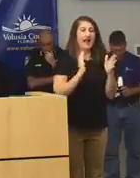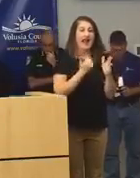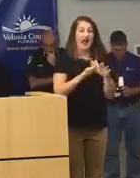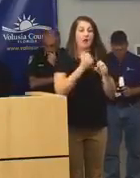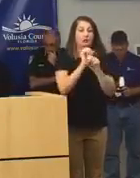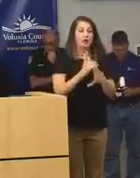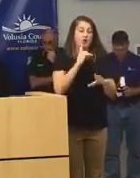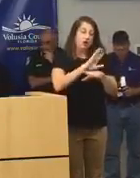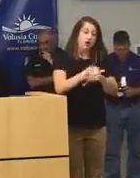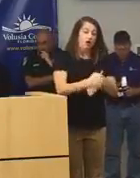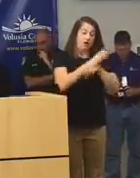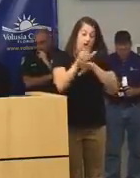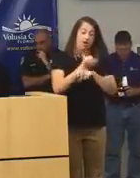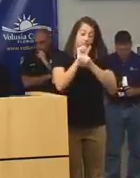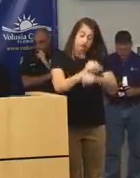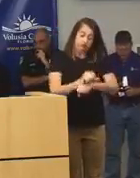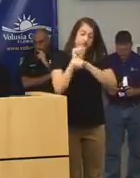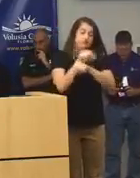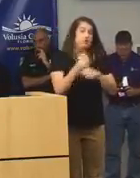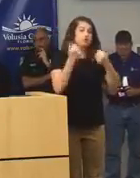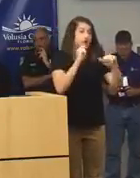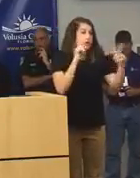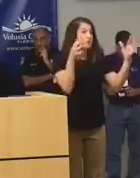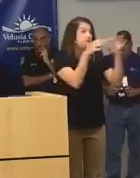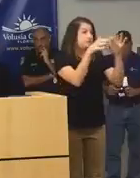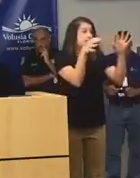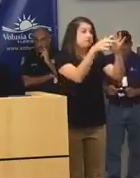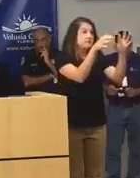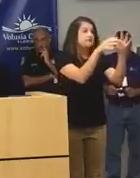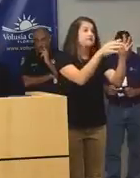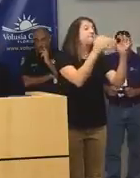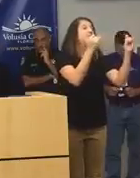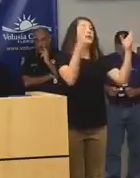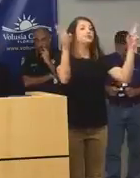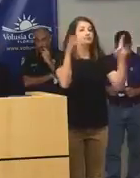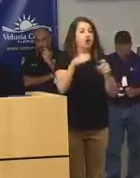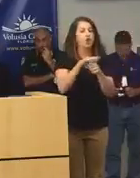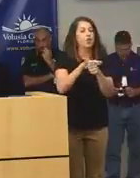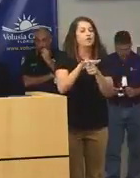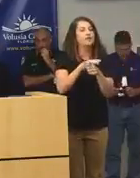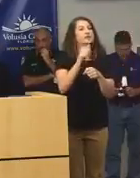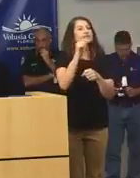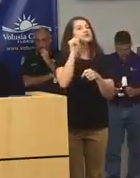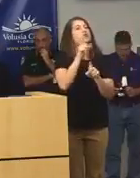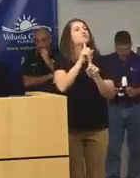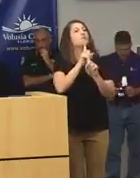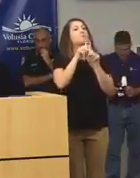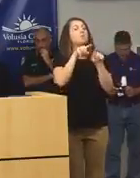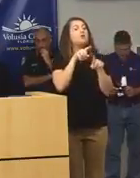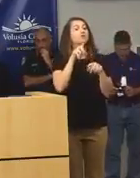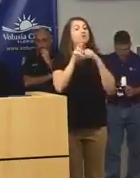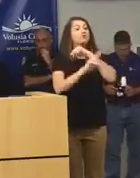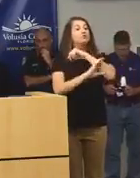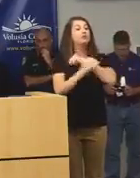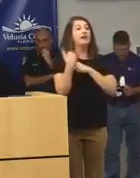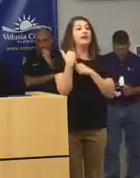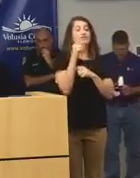to get our customers' lights back on. Now let's move locally. Yesterday I reported that Volusia County had